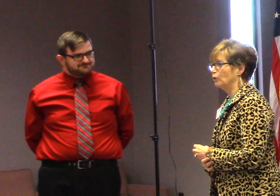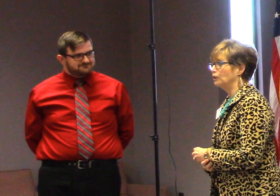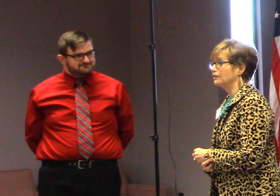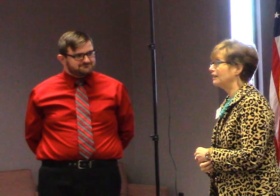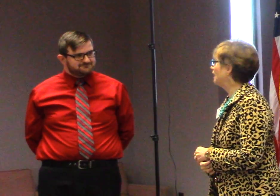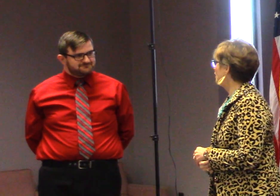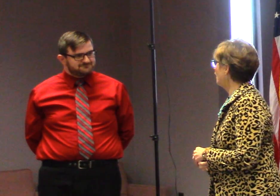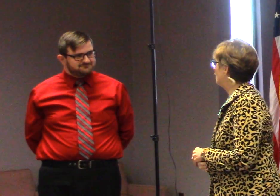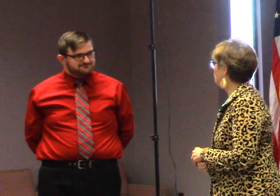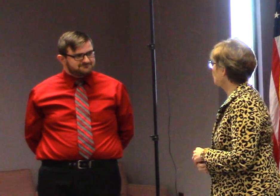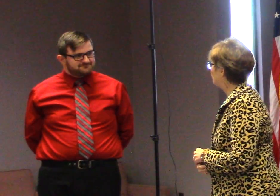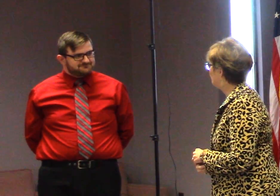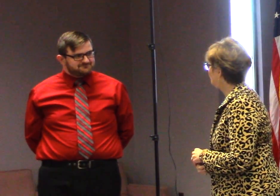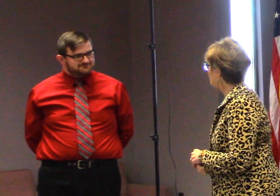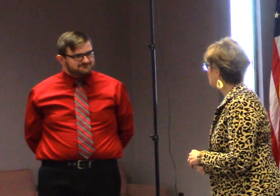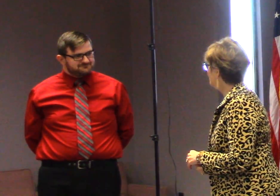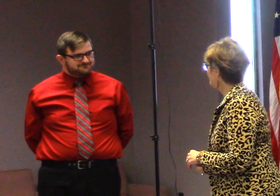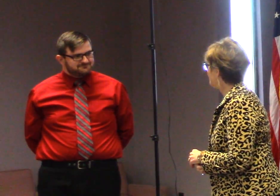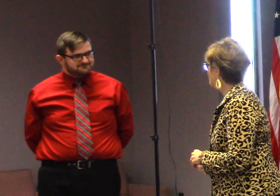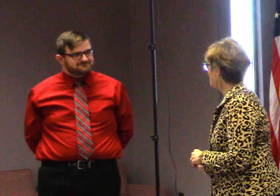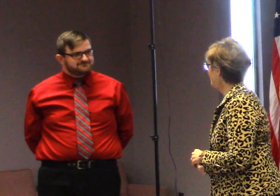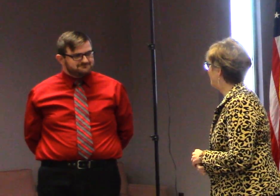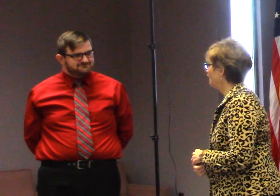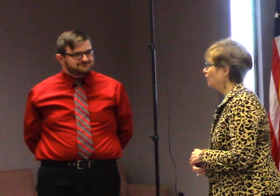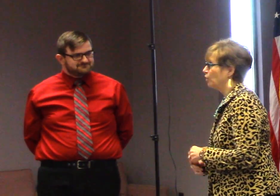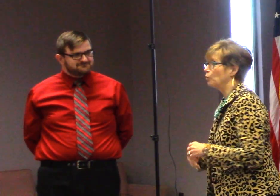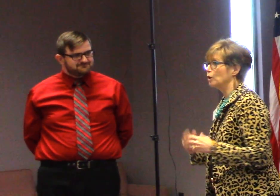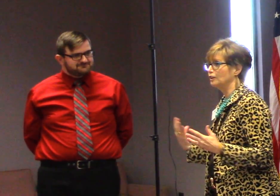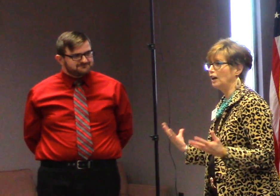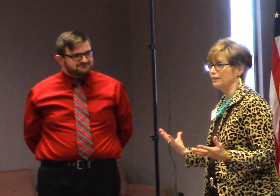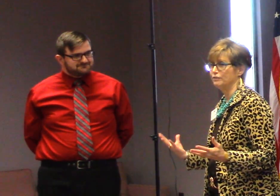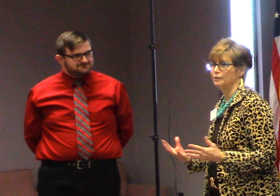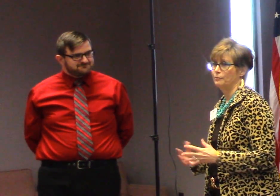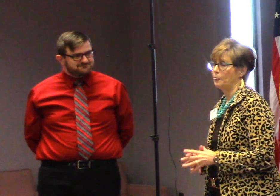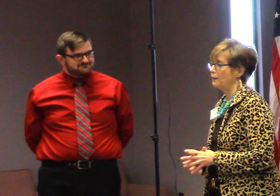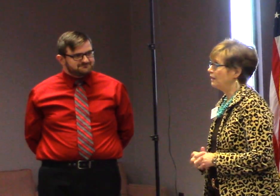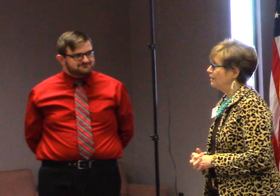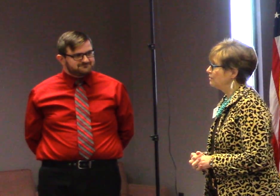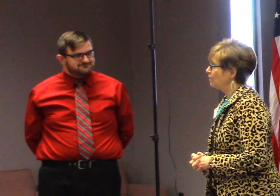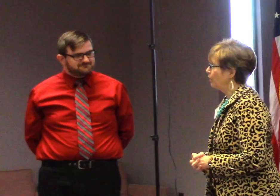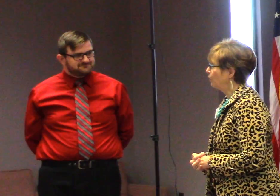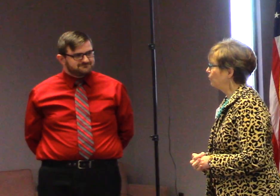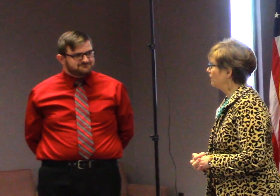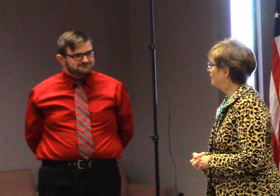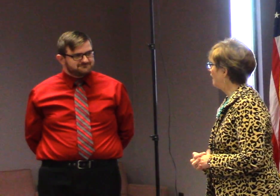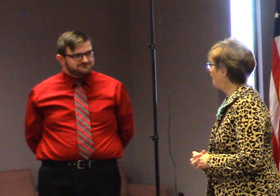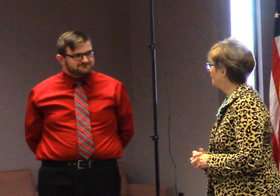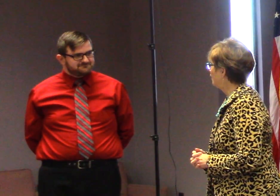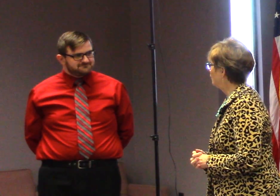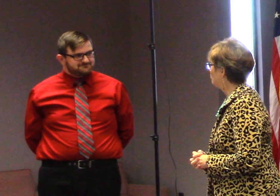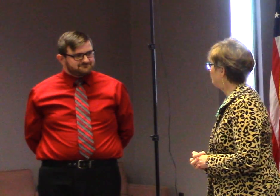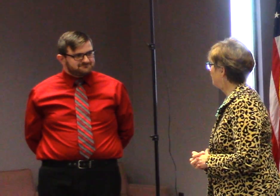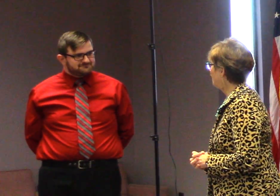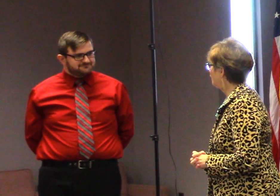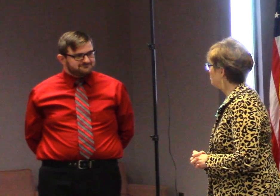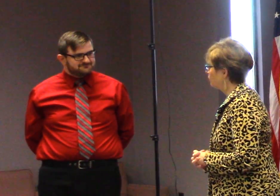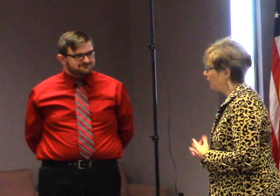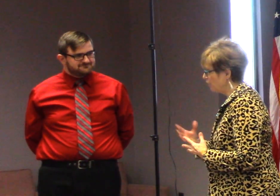world of both universities and work life. So with that, Aaron began a